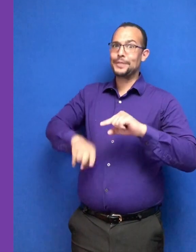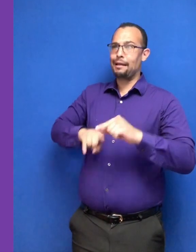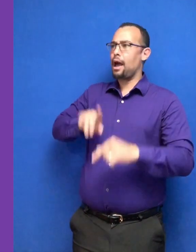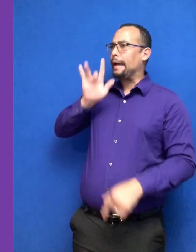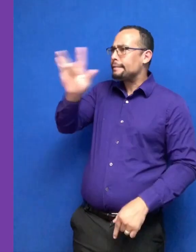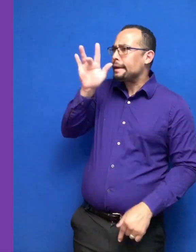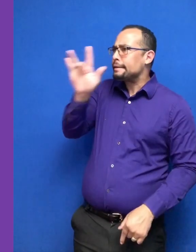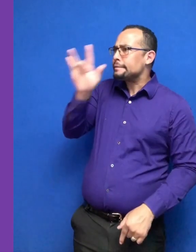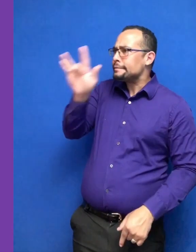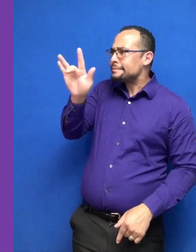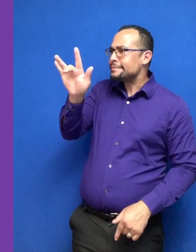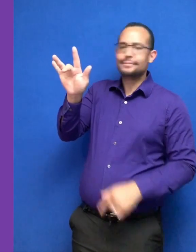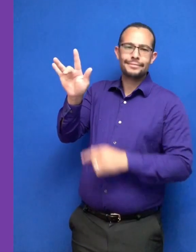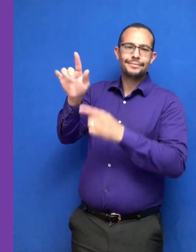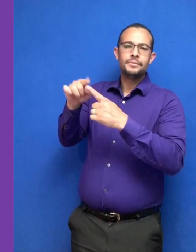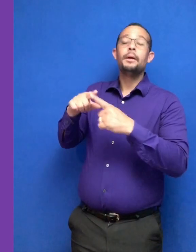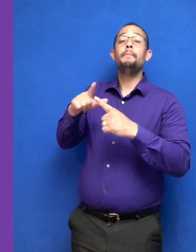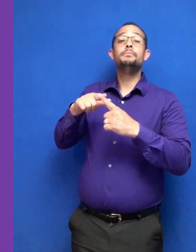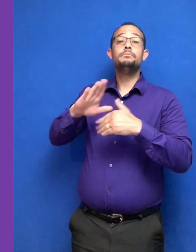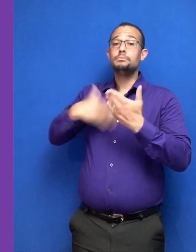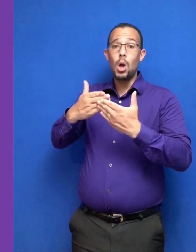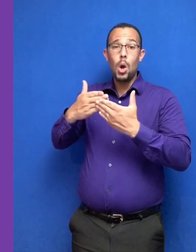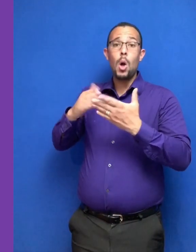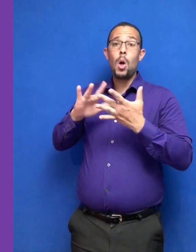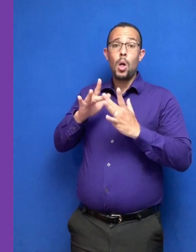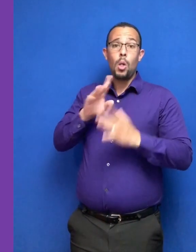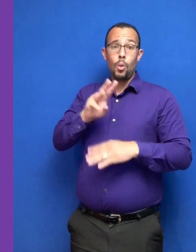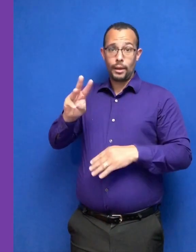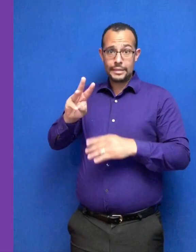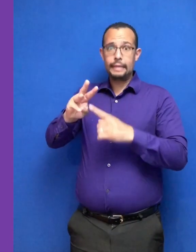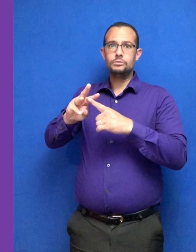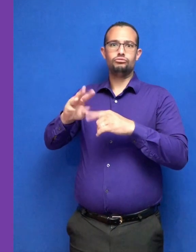all of these links are available in the full pamphlet, the packet,